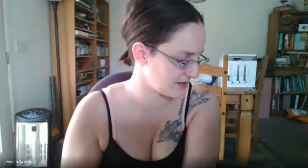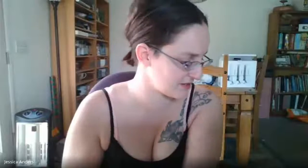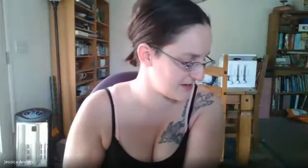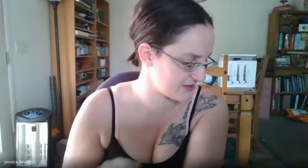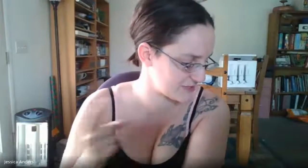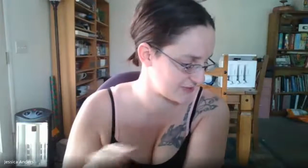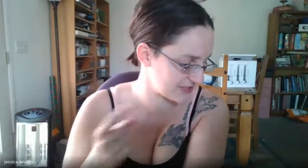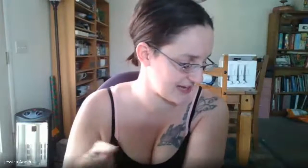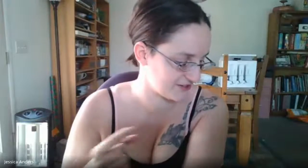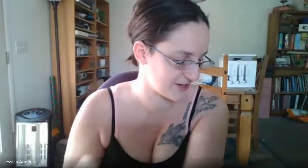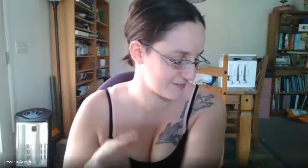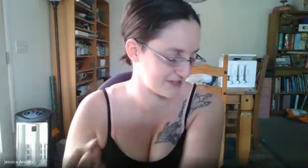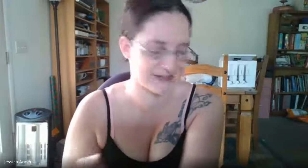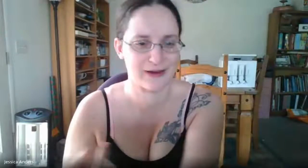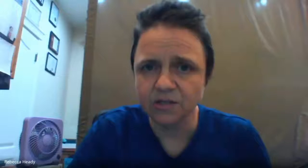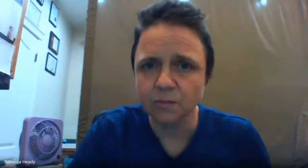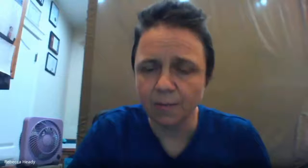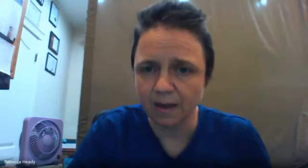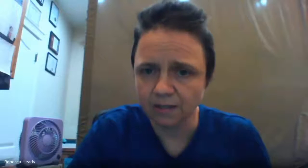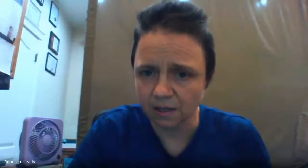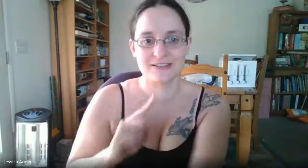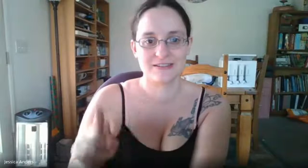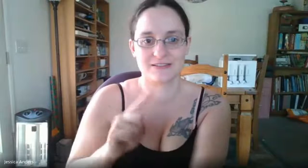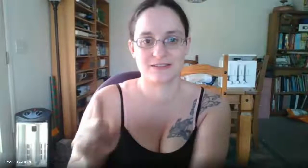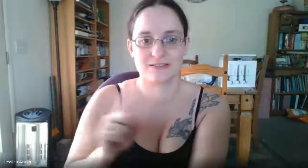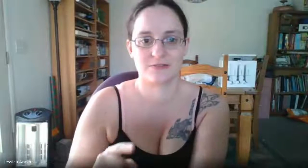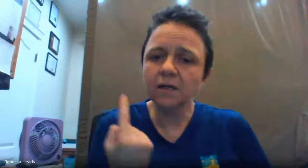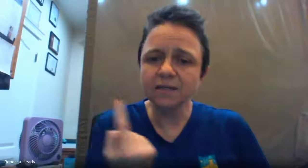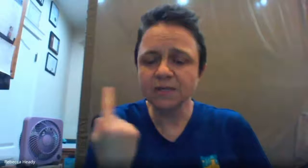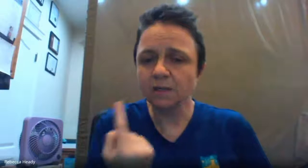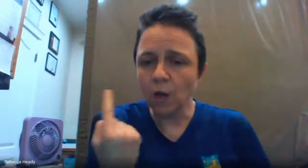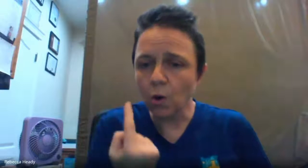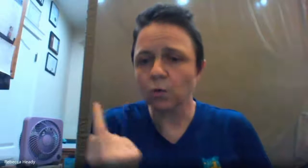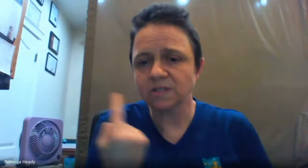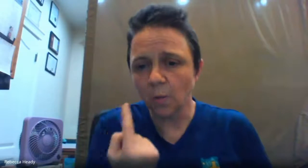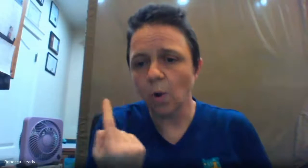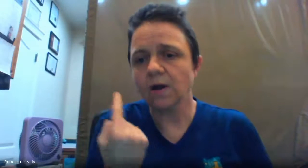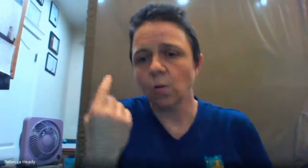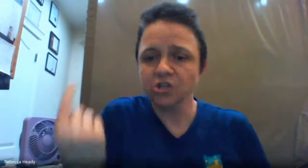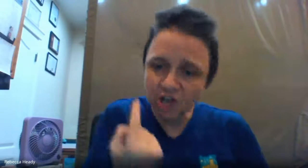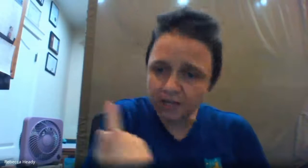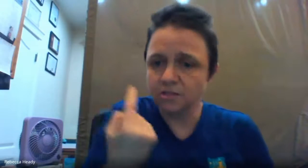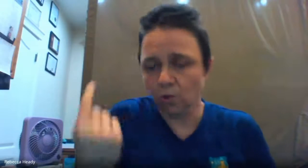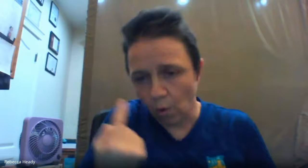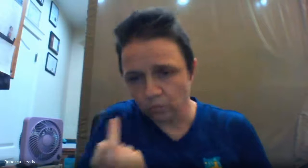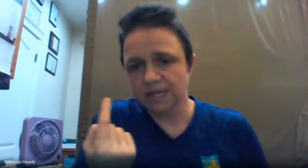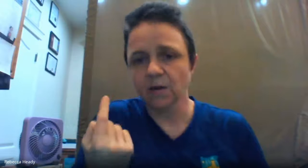it was. I had to look it up because I was like, well, I don't know. Yeah, is alone or someone or just or only or